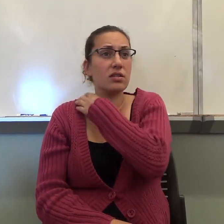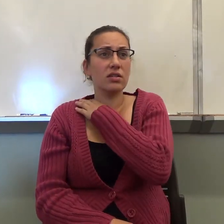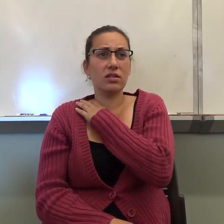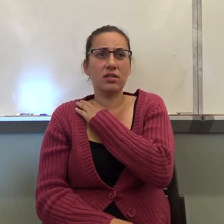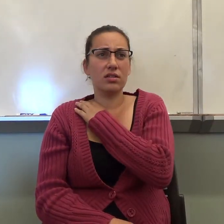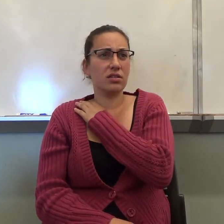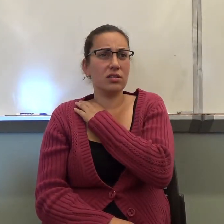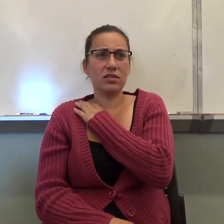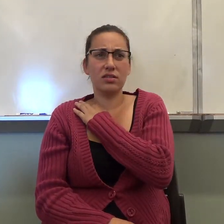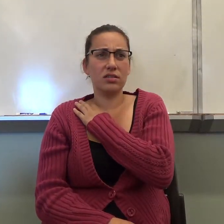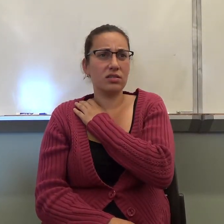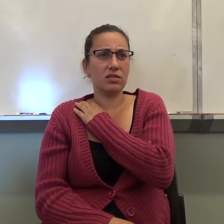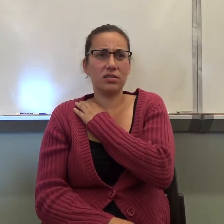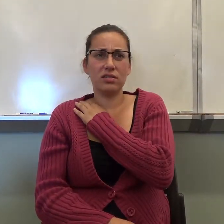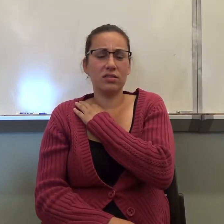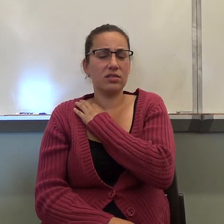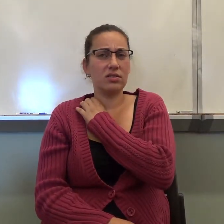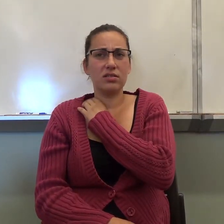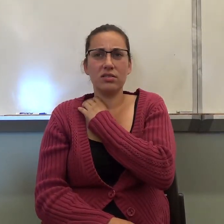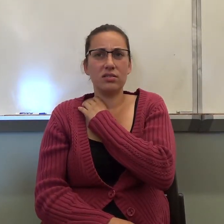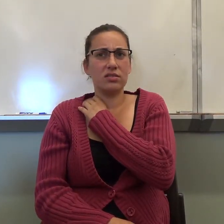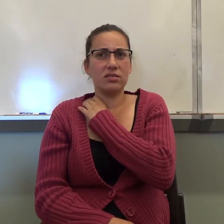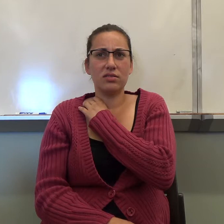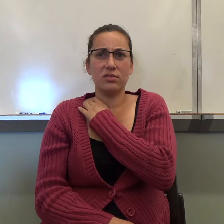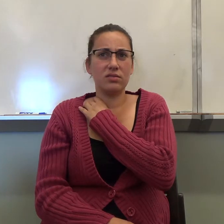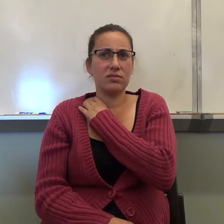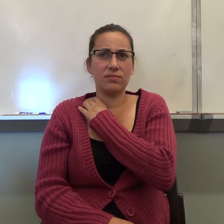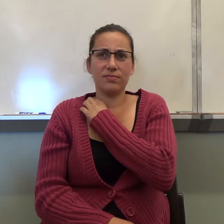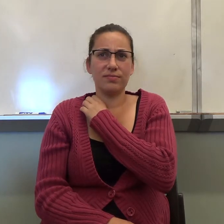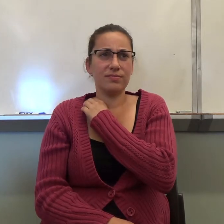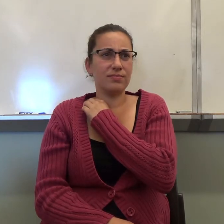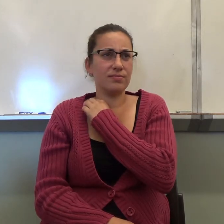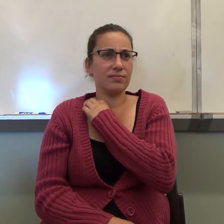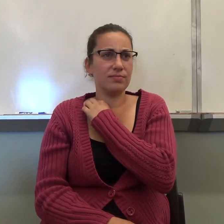18AB and 4BA.